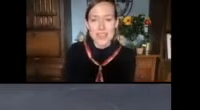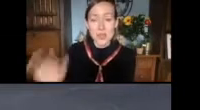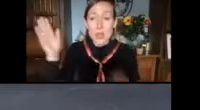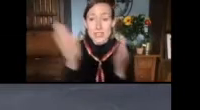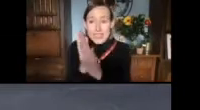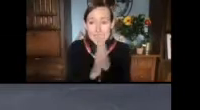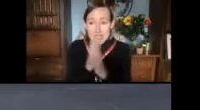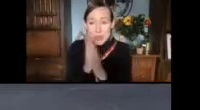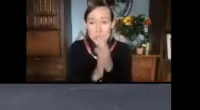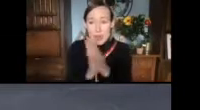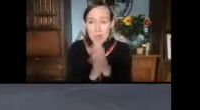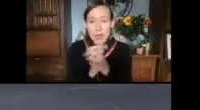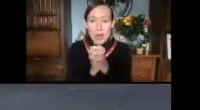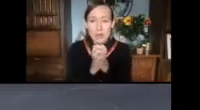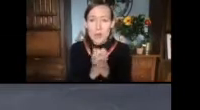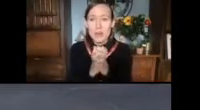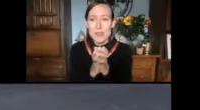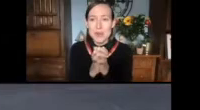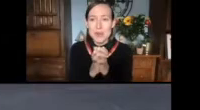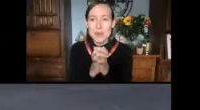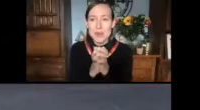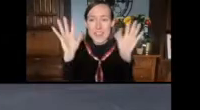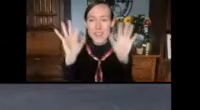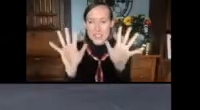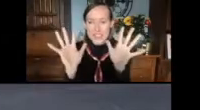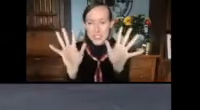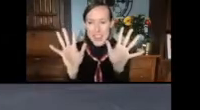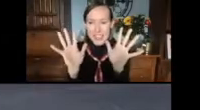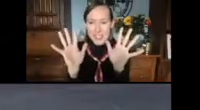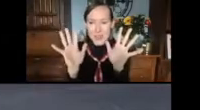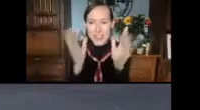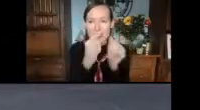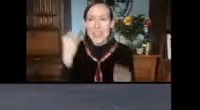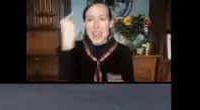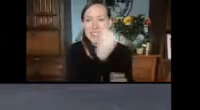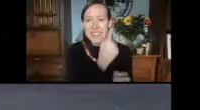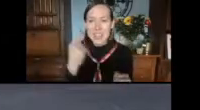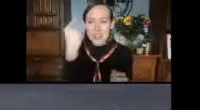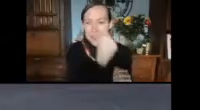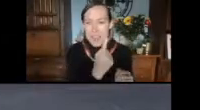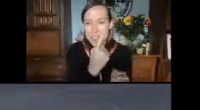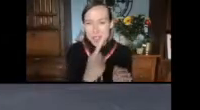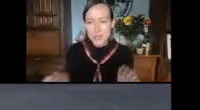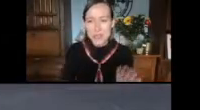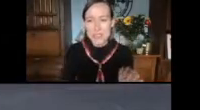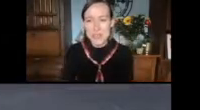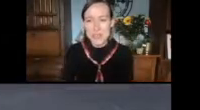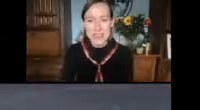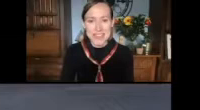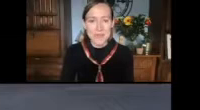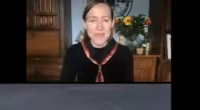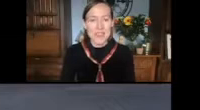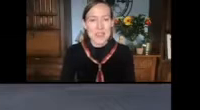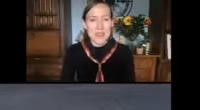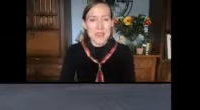Okay, so let's do requirement number one together. Get your hands ready and get your facial expressions